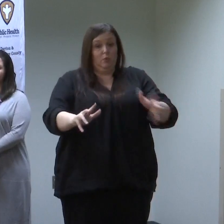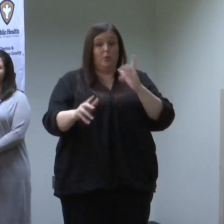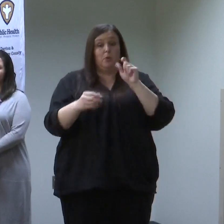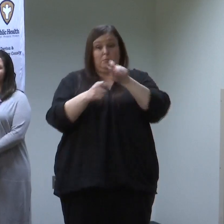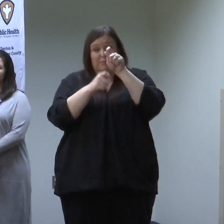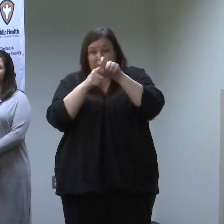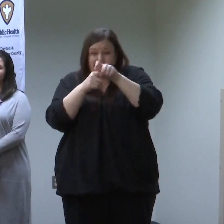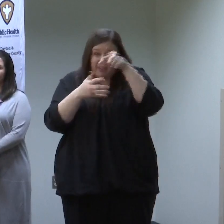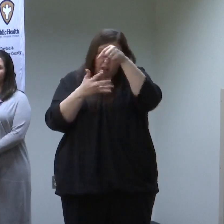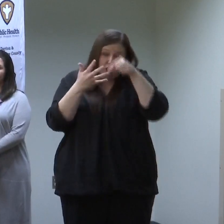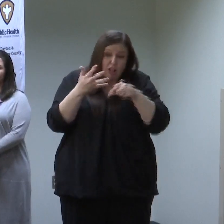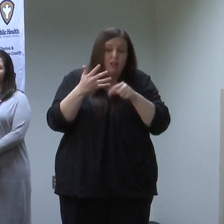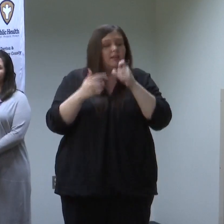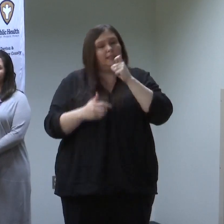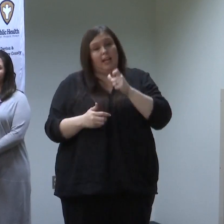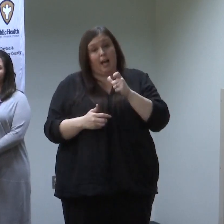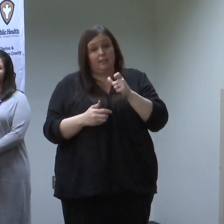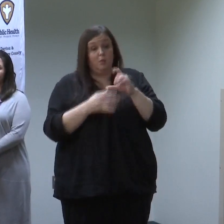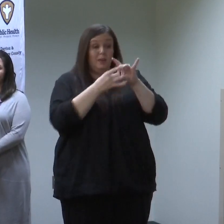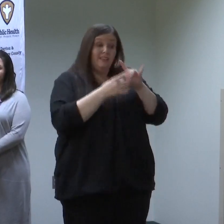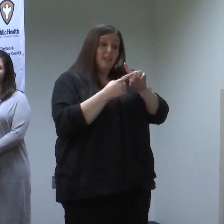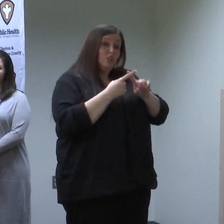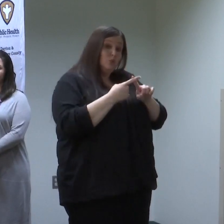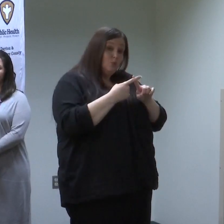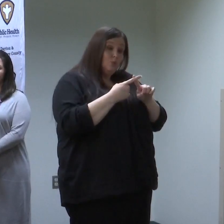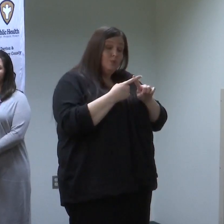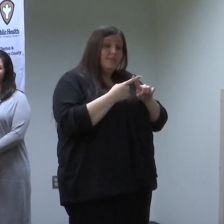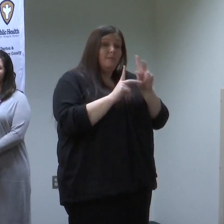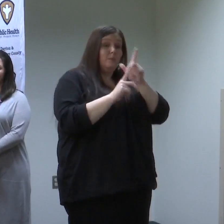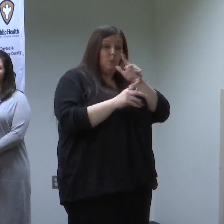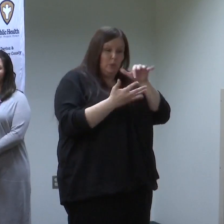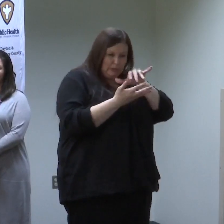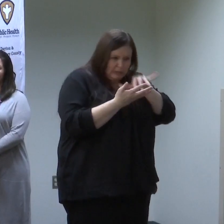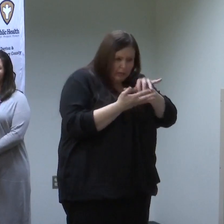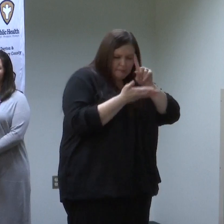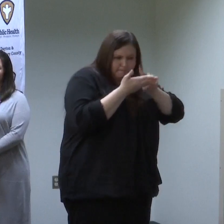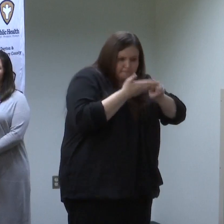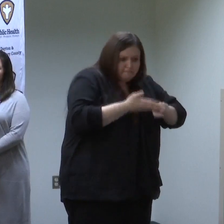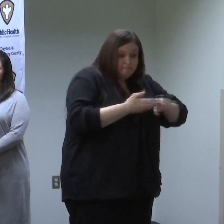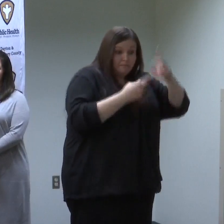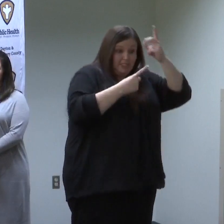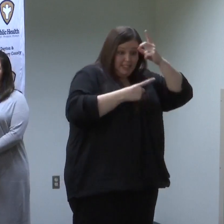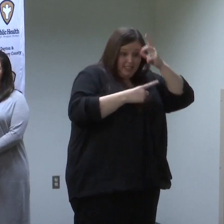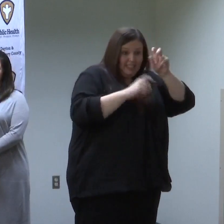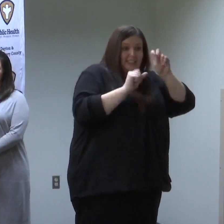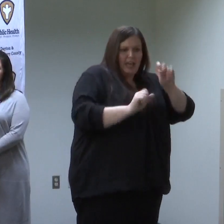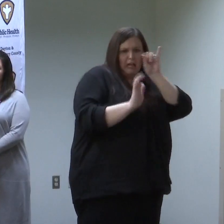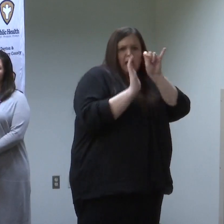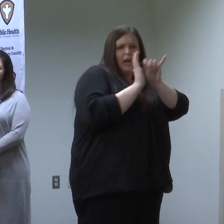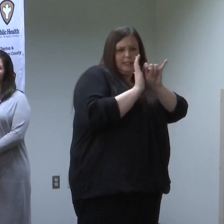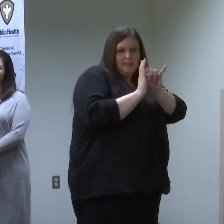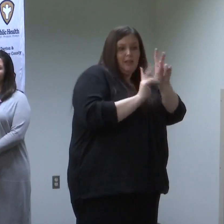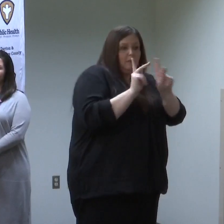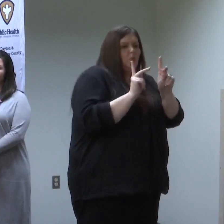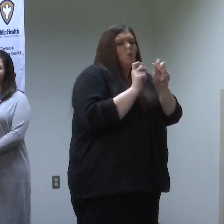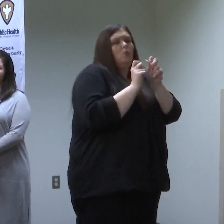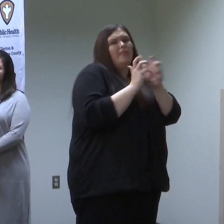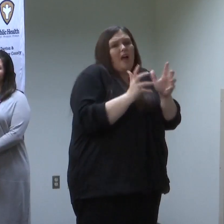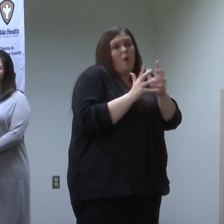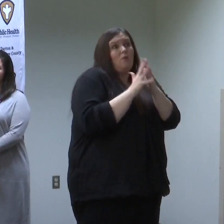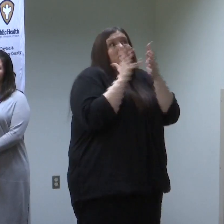more specific than that. Epidemiologically, the epidemiologists know they can identify people with very little information, okay? And I think we've